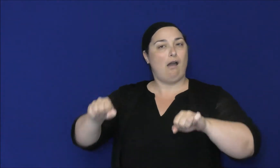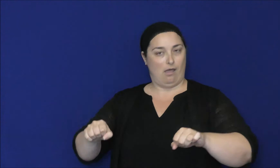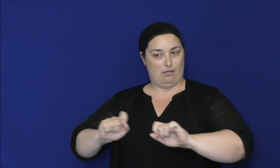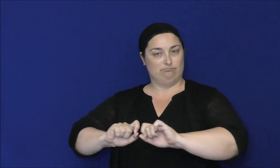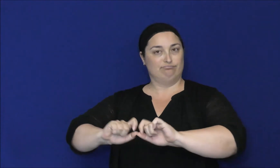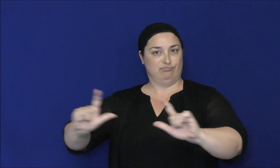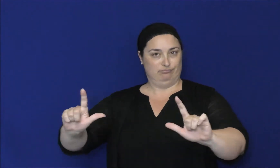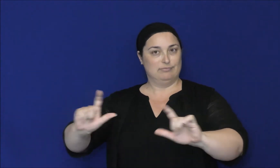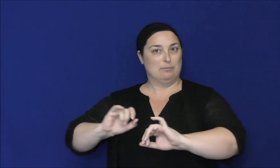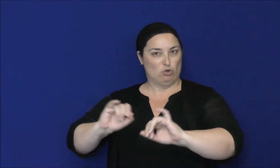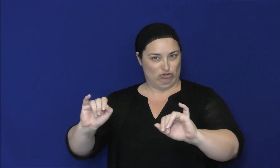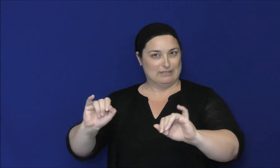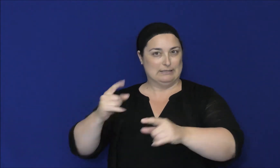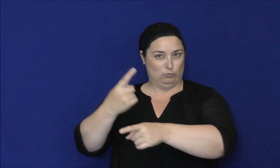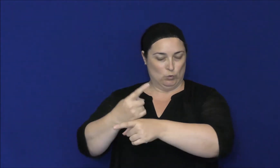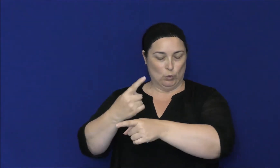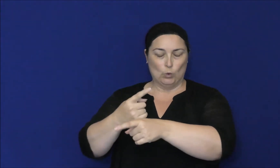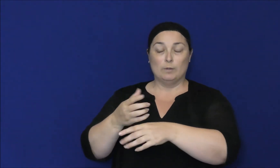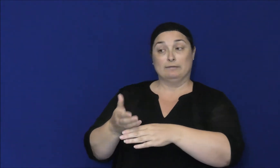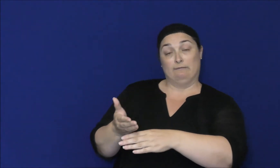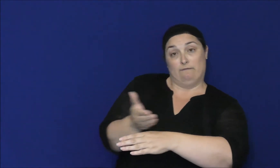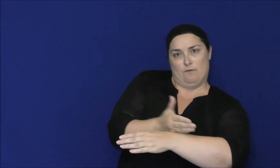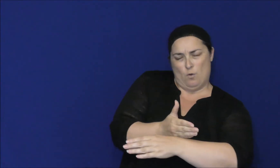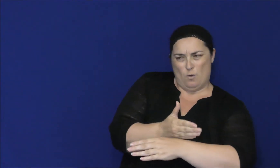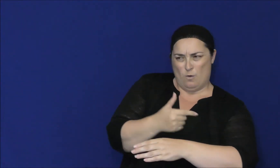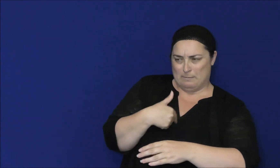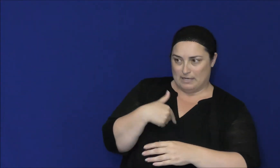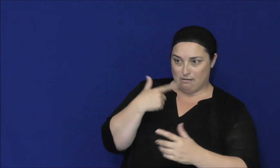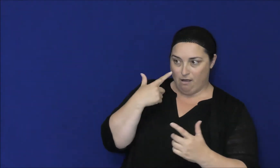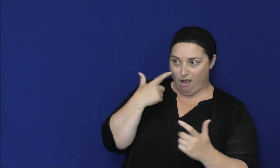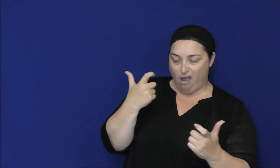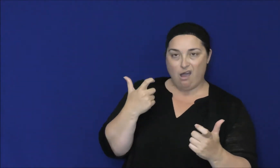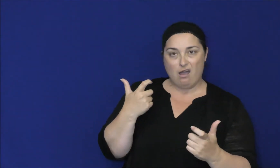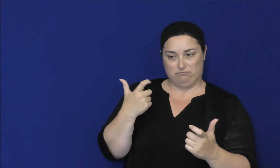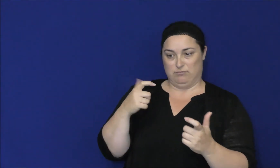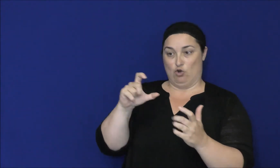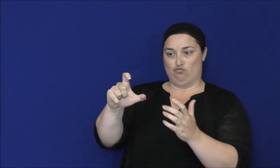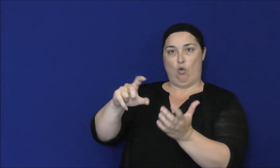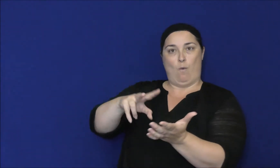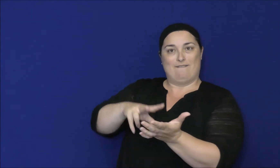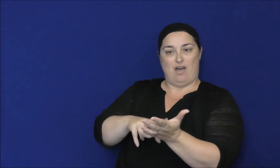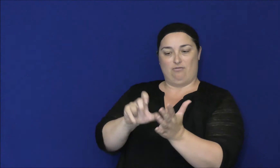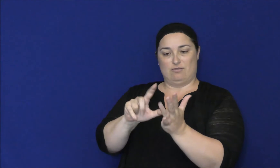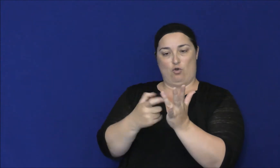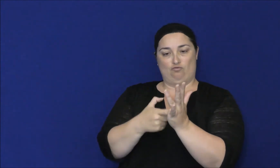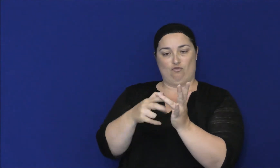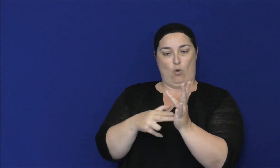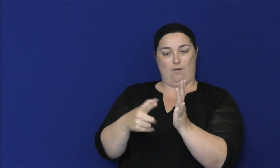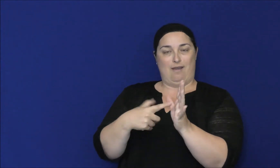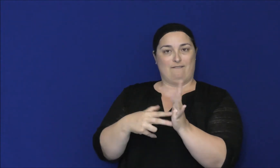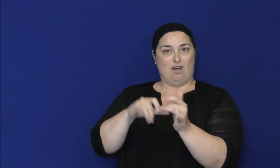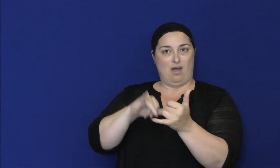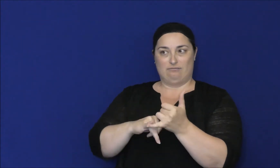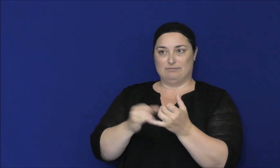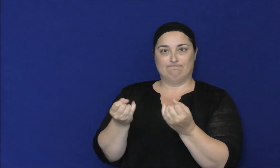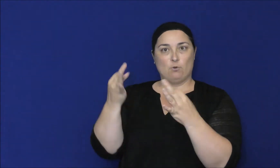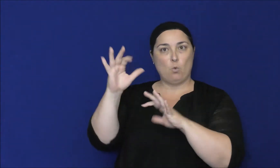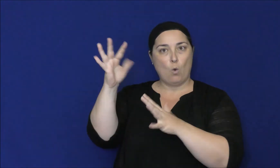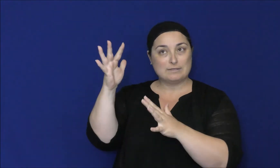started, that there is no Auslan symbol for coronavirus. Well, it is a novel coronavirus, I suppose, so